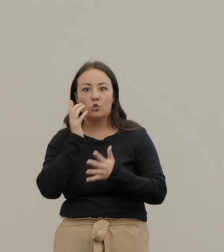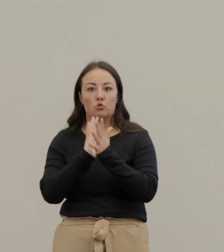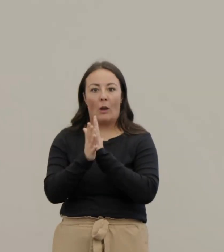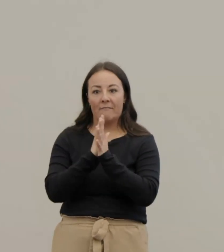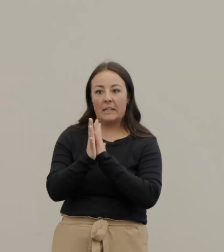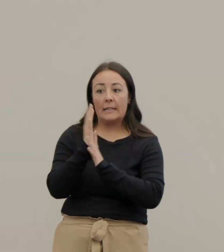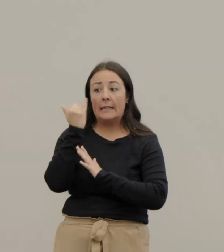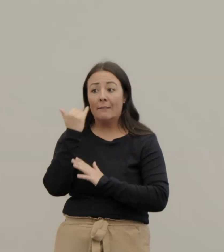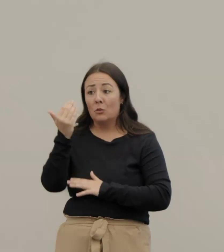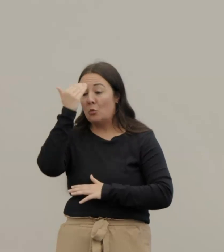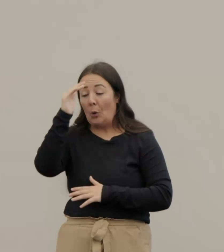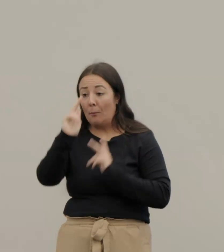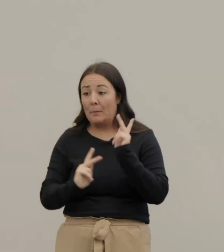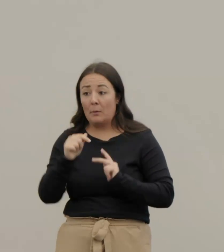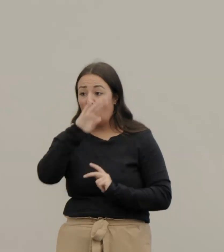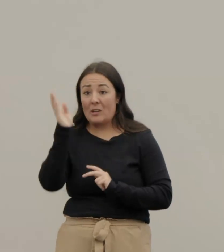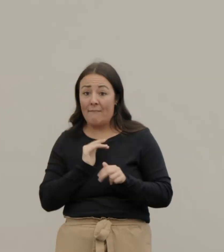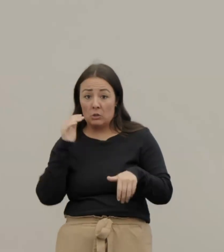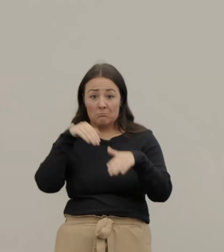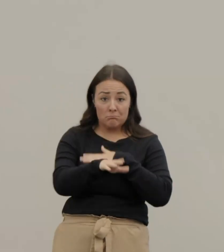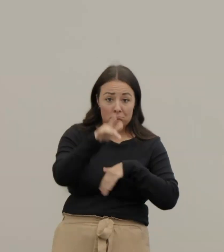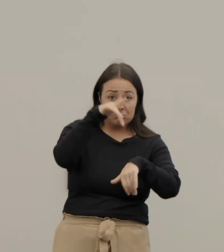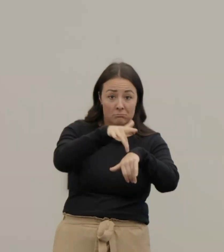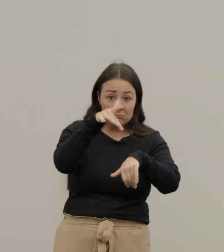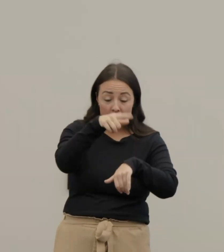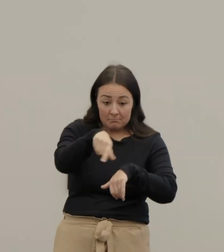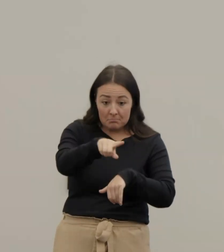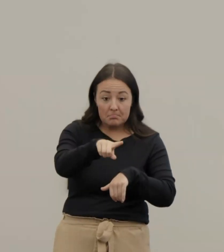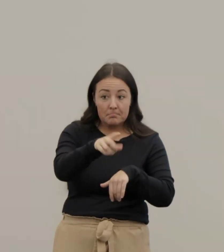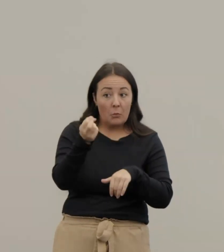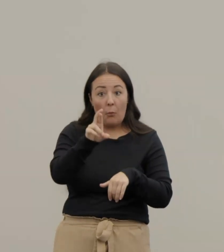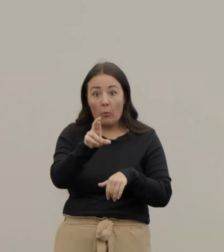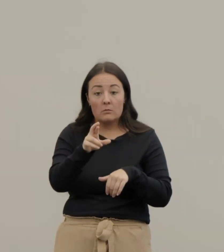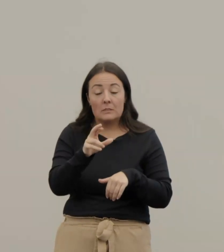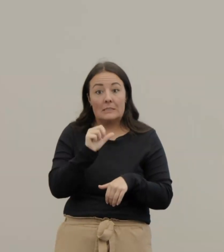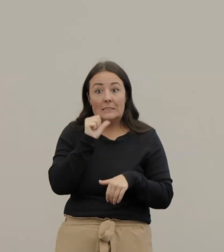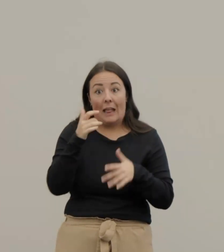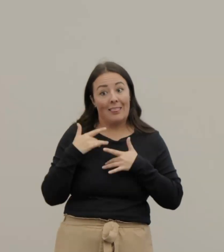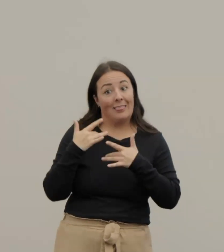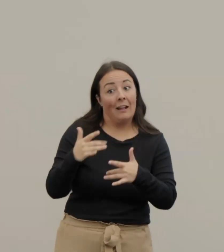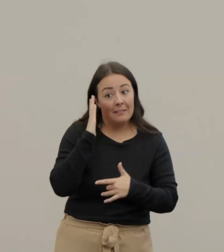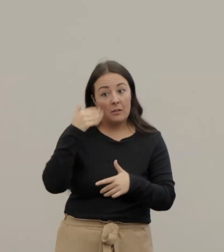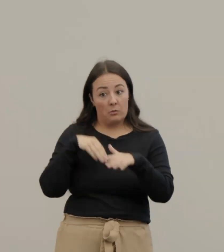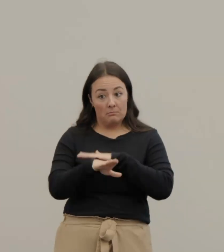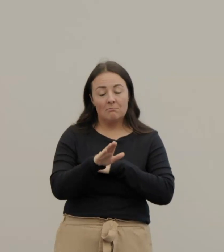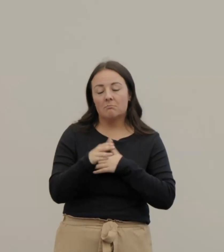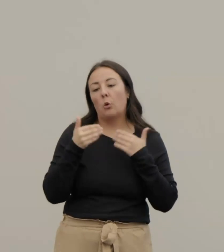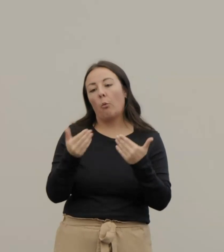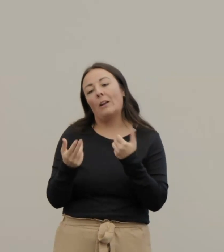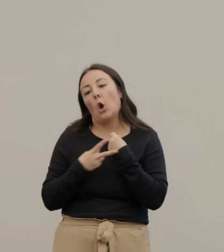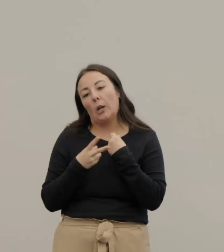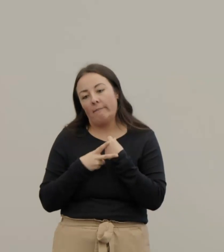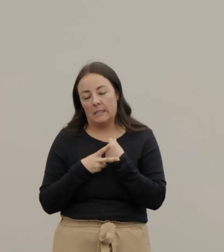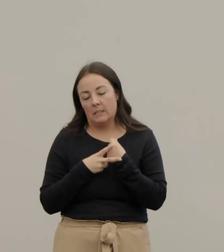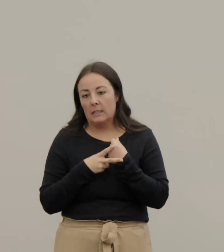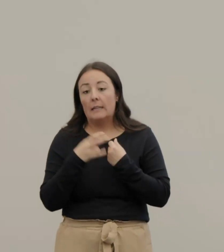not coming to it and never will use it, or highly unlikely that they will use it, again, archive it. If you think people